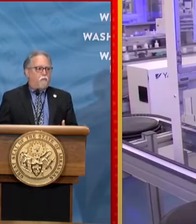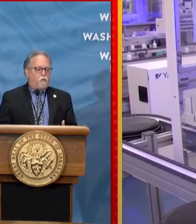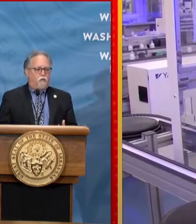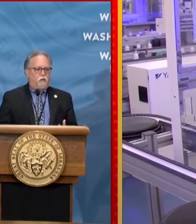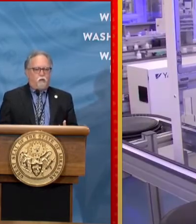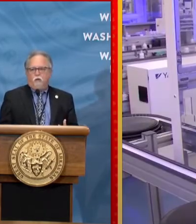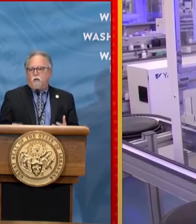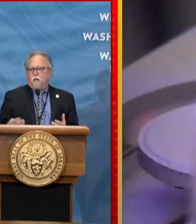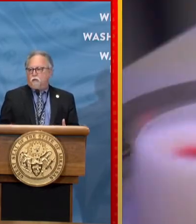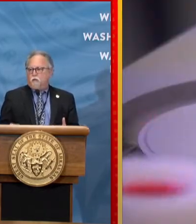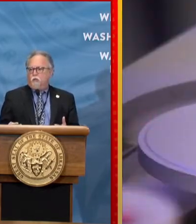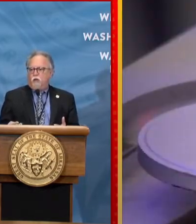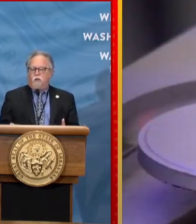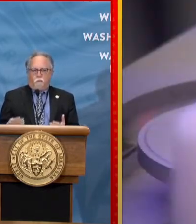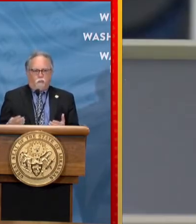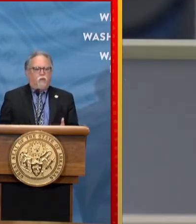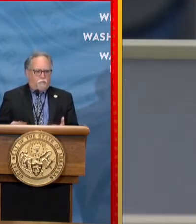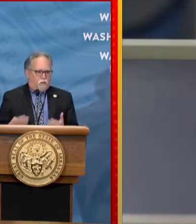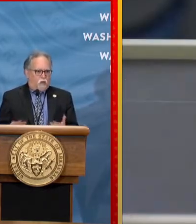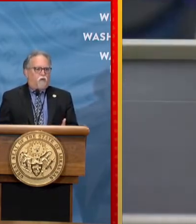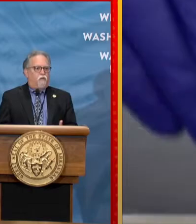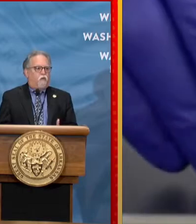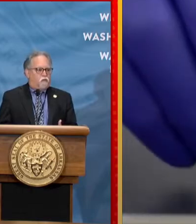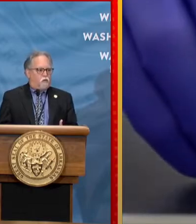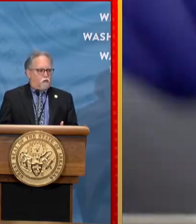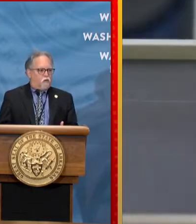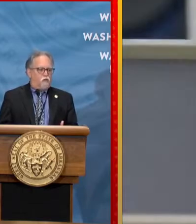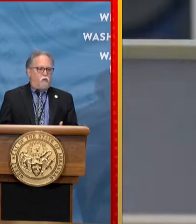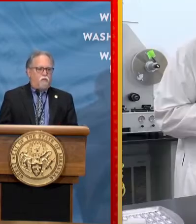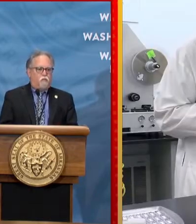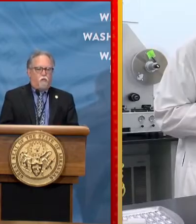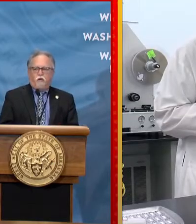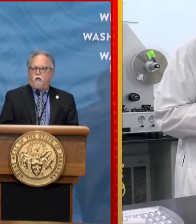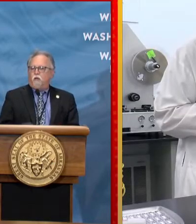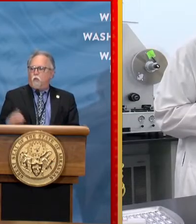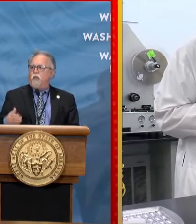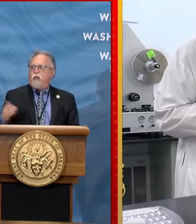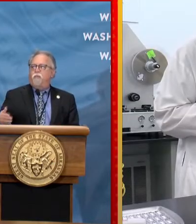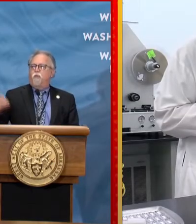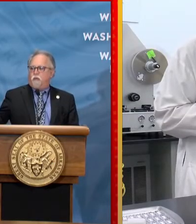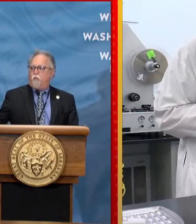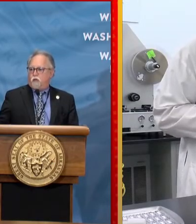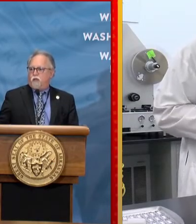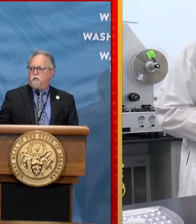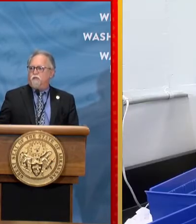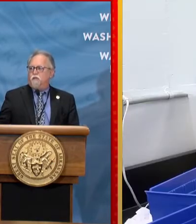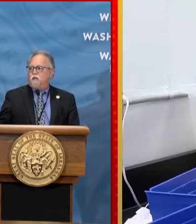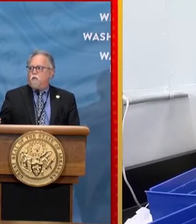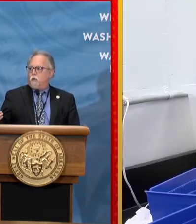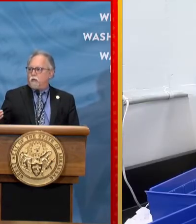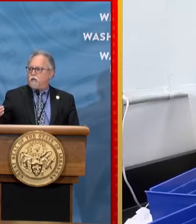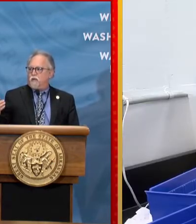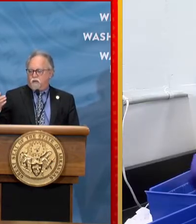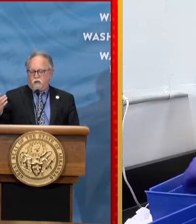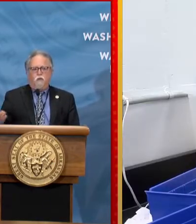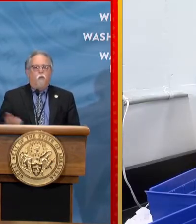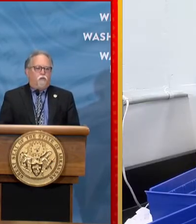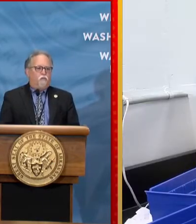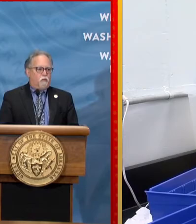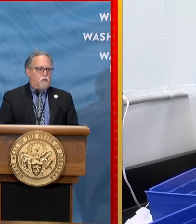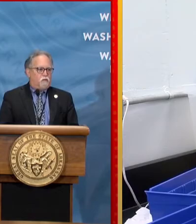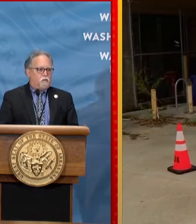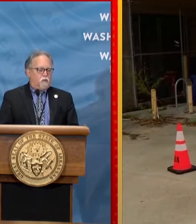the opportunity now to get ourselves in a situation where we can prevent more cases, where we can continue